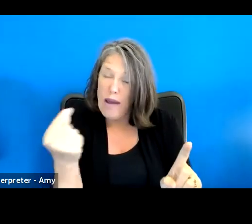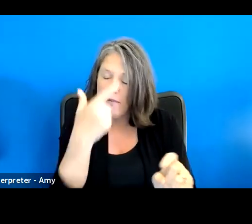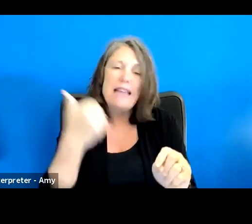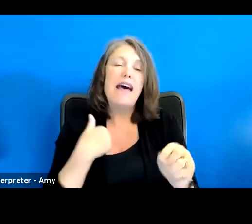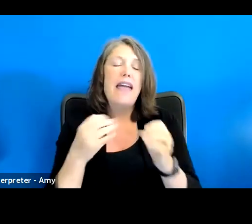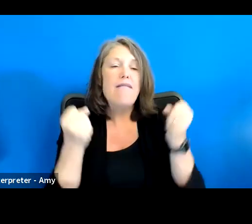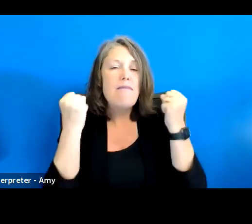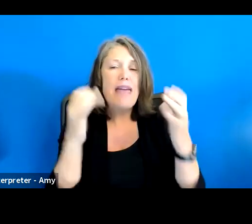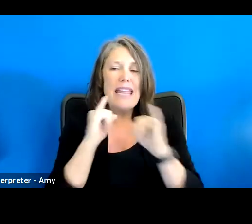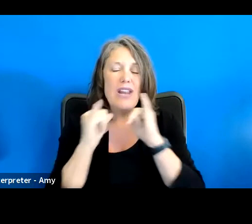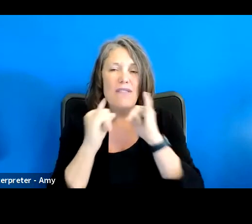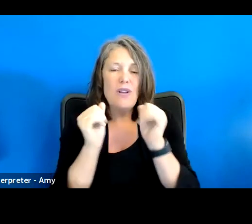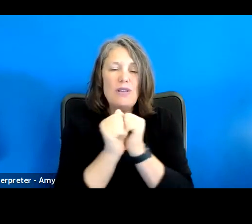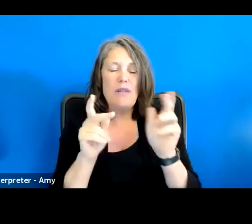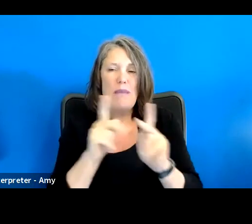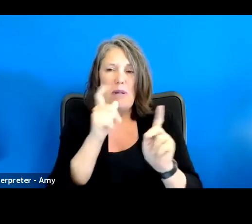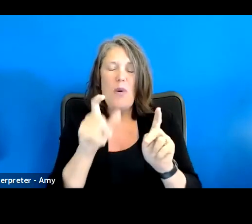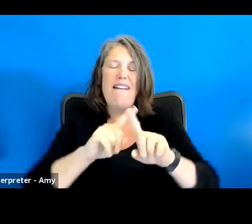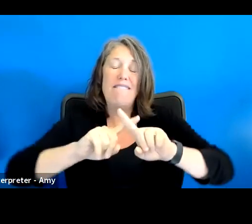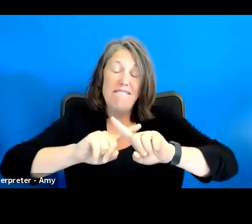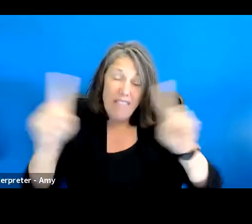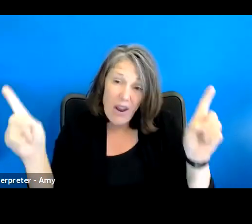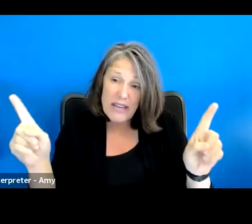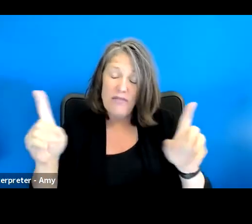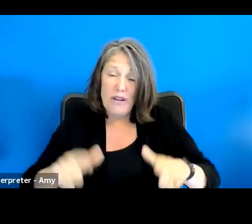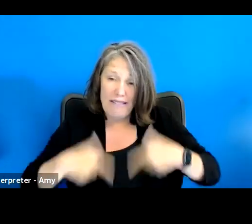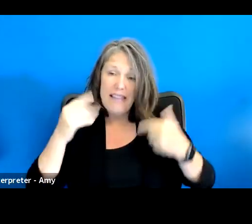interviews with people who have very different lived experiences than me.